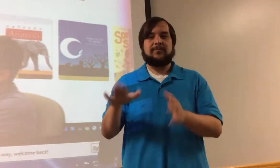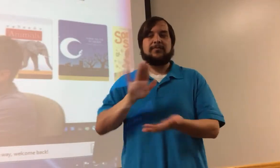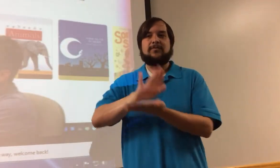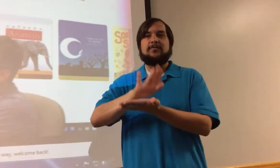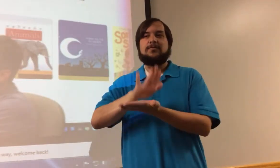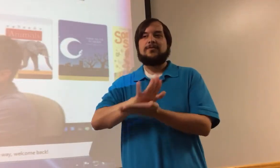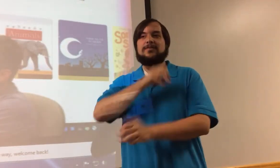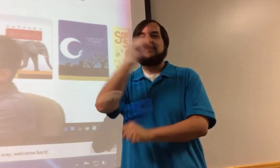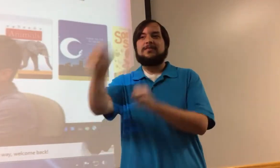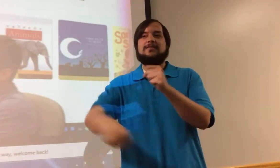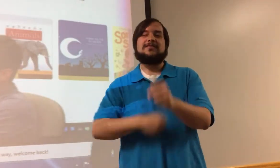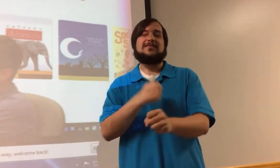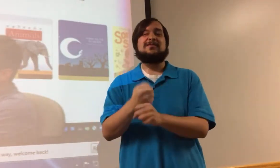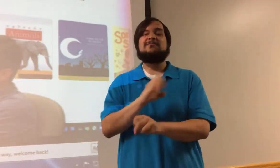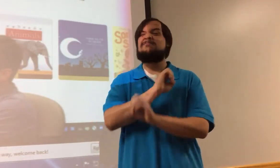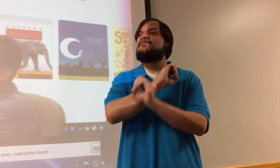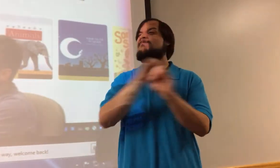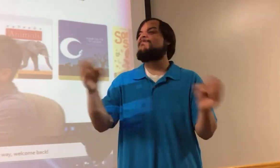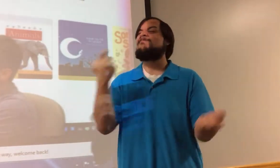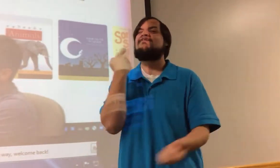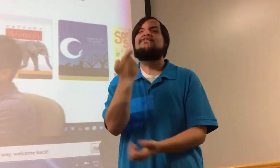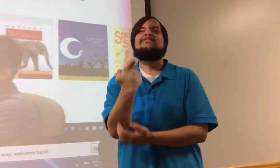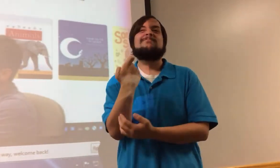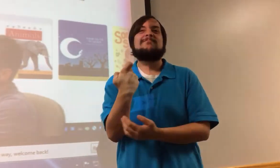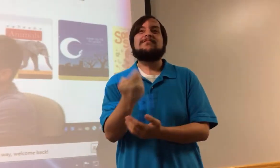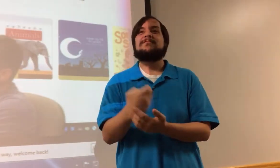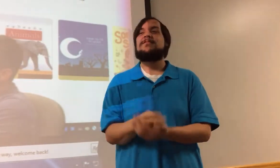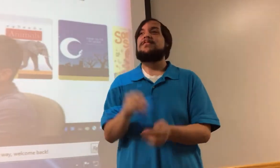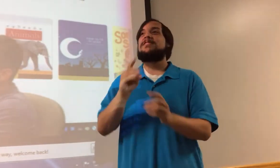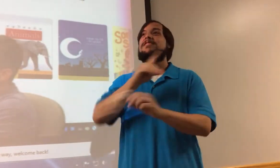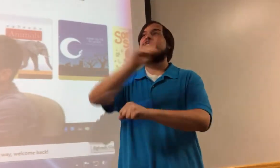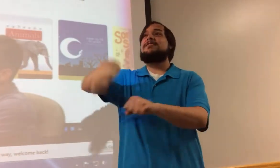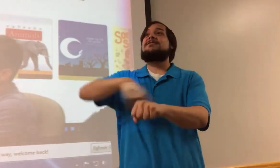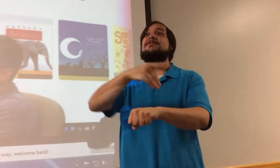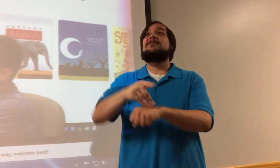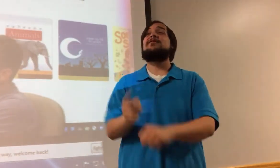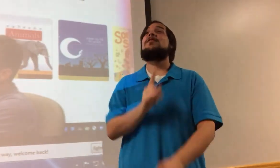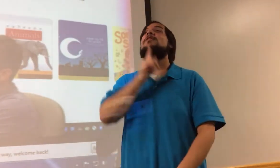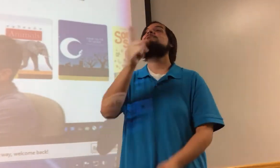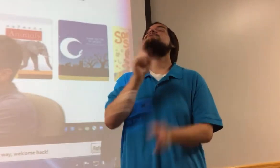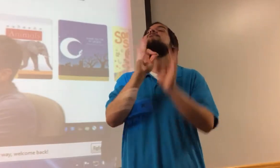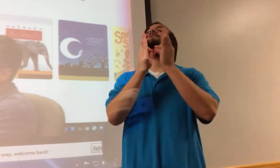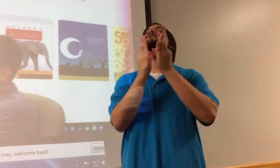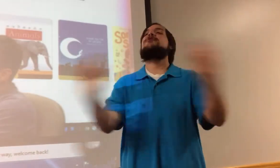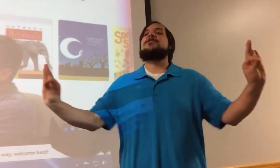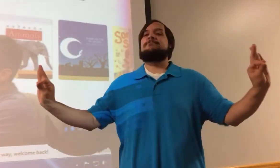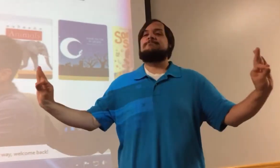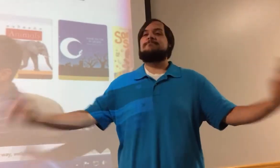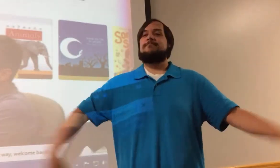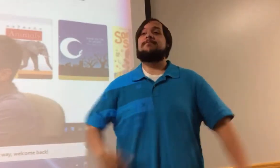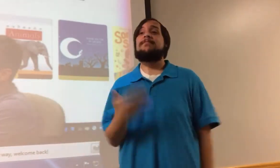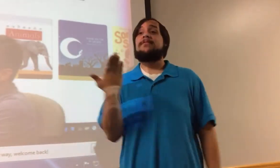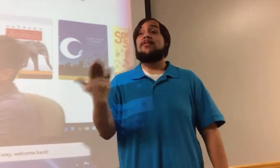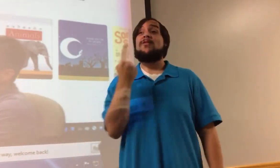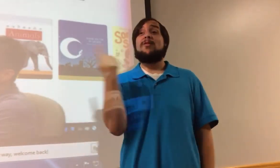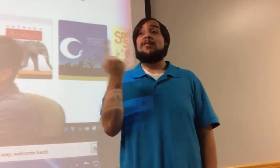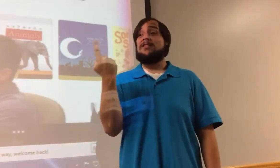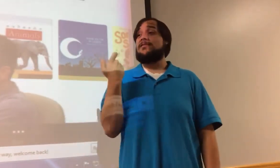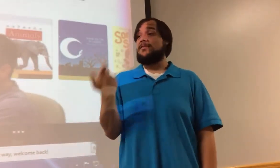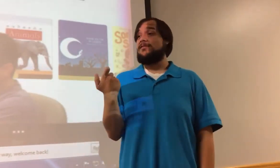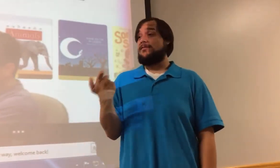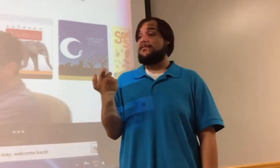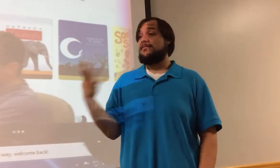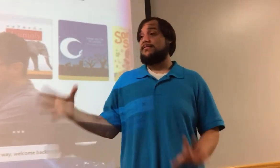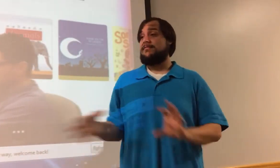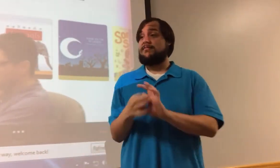year, there is no cost to the district to send it this year. We are absolutely free. The only cost involved